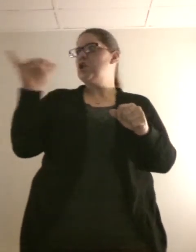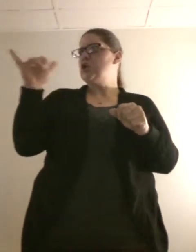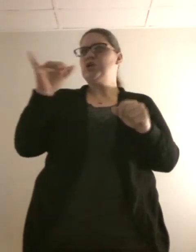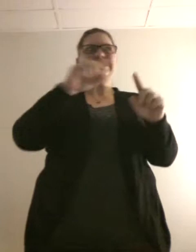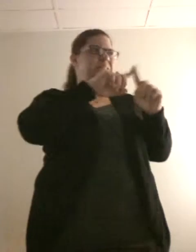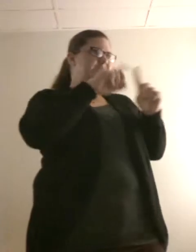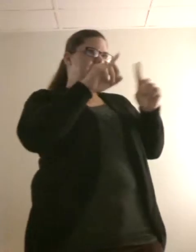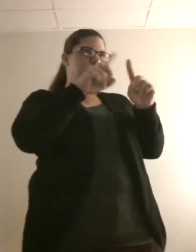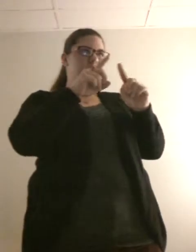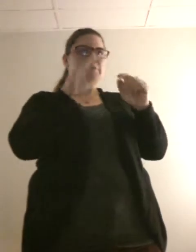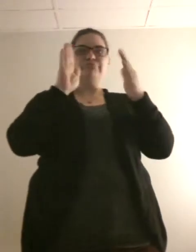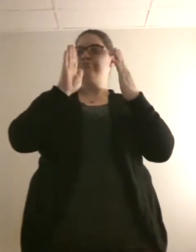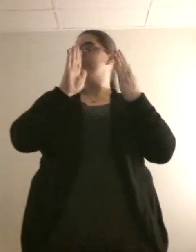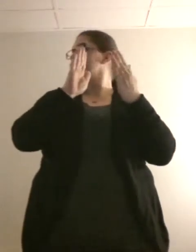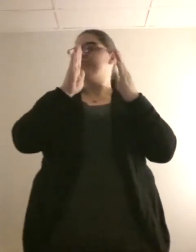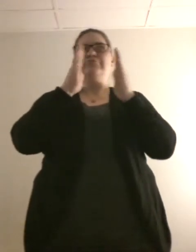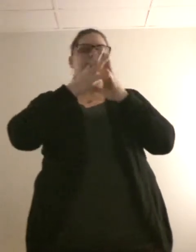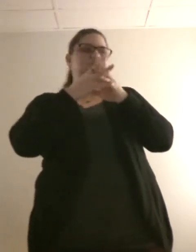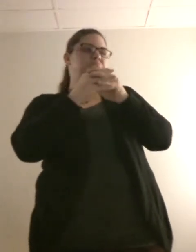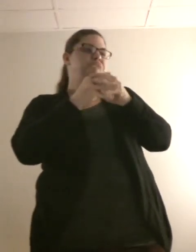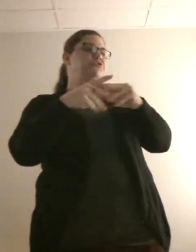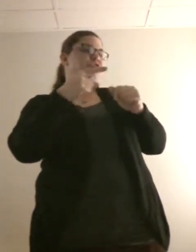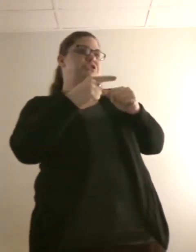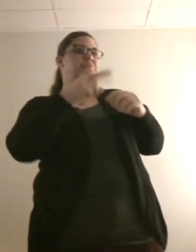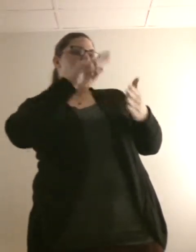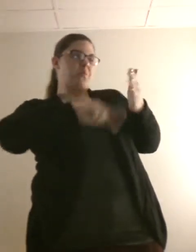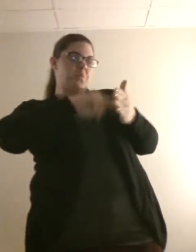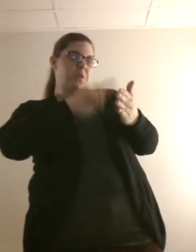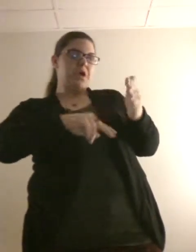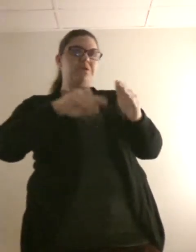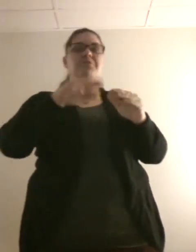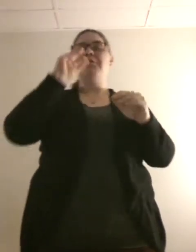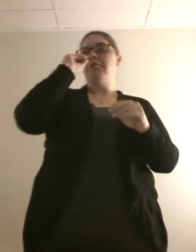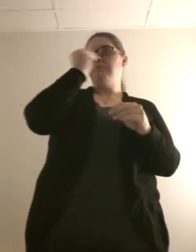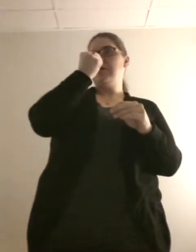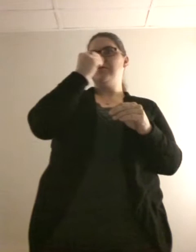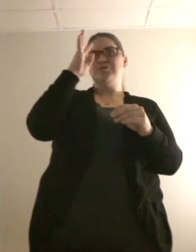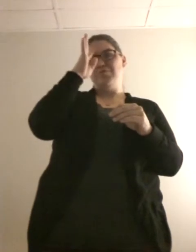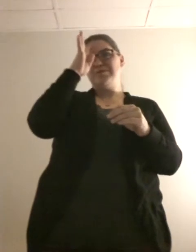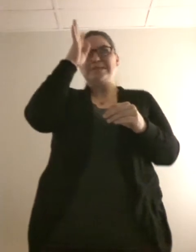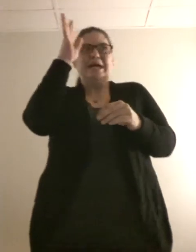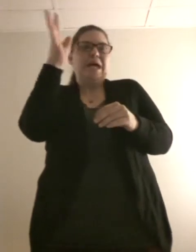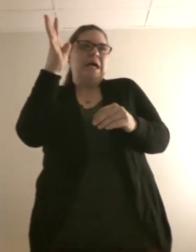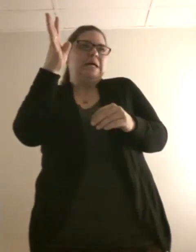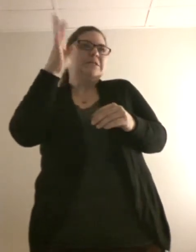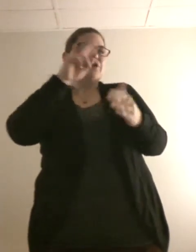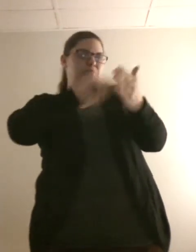would pretend, when she painted her flowers, she would pretend she was painting it from maybe a bumblebee's point of view. Because that